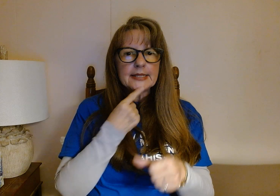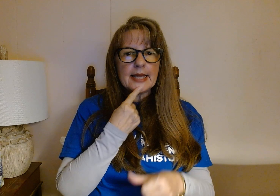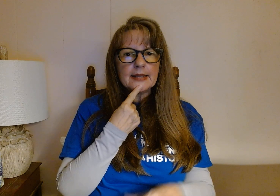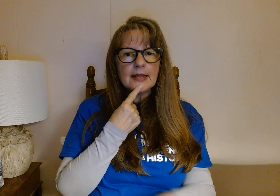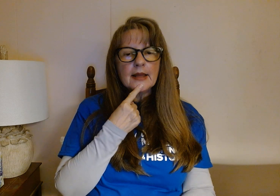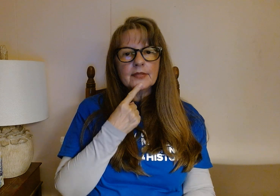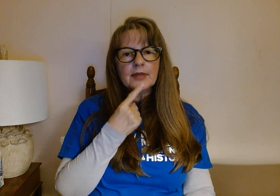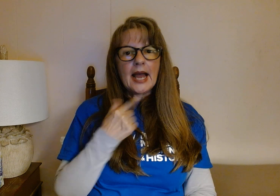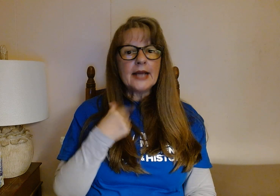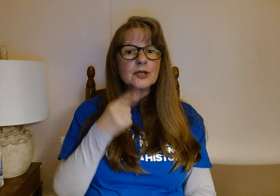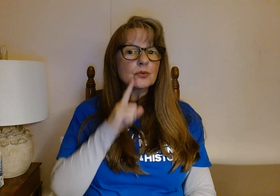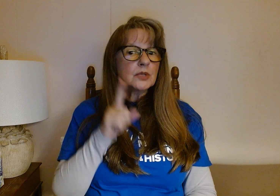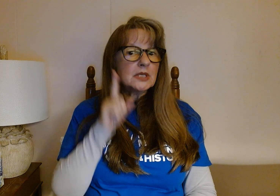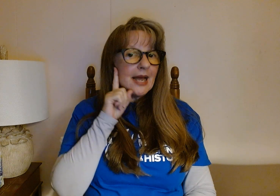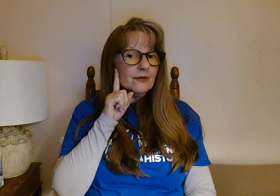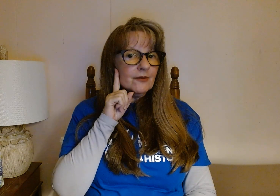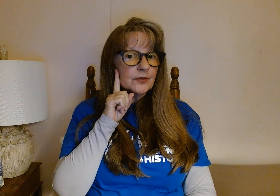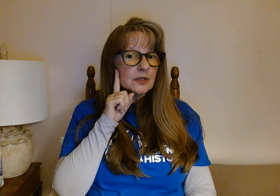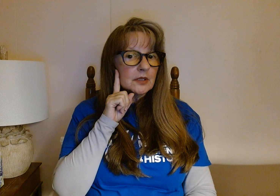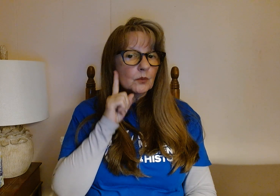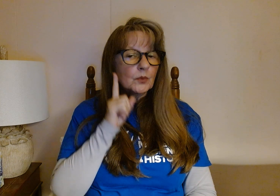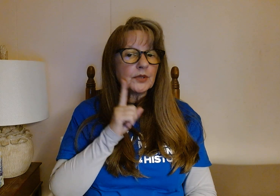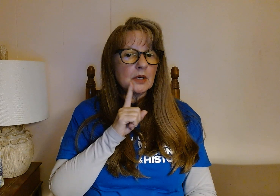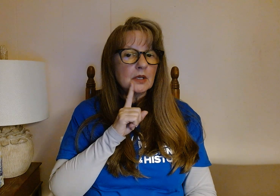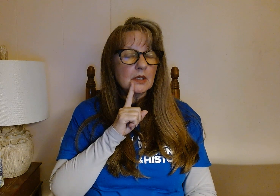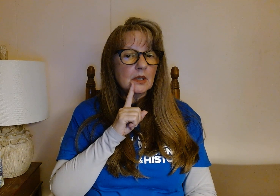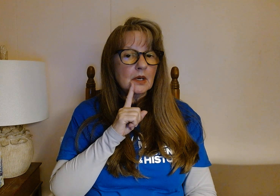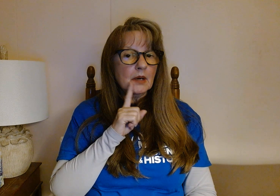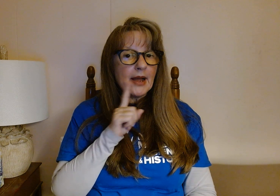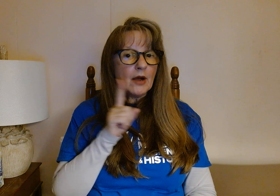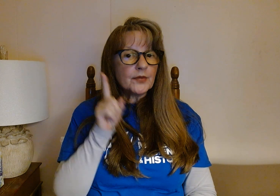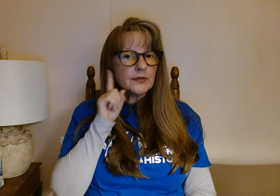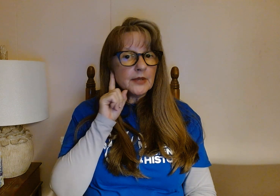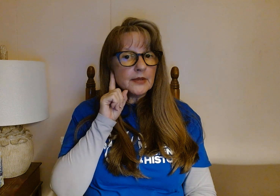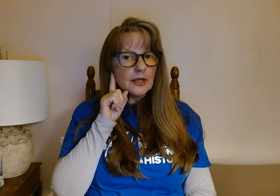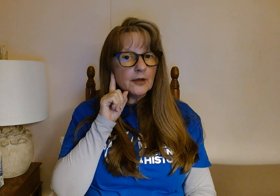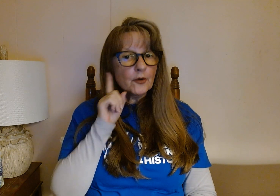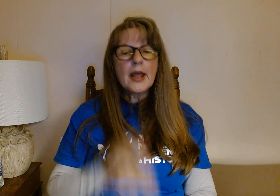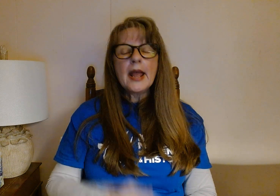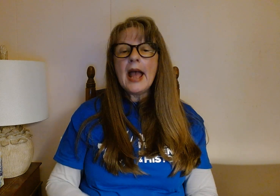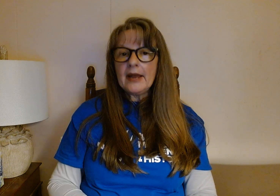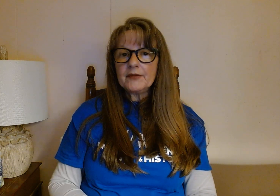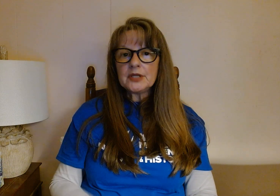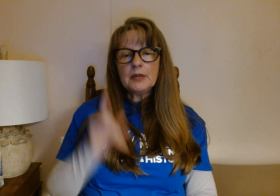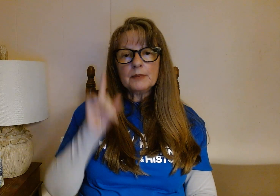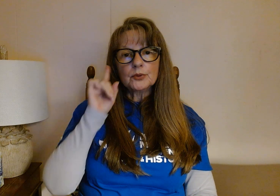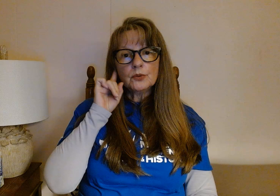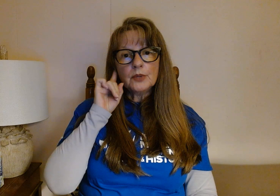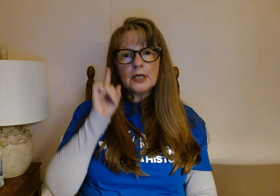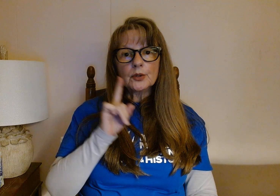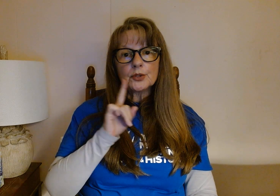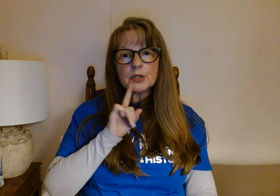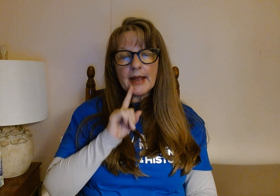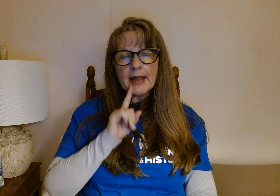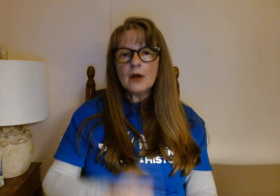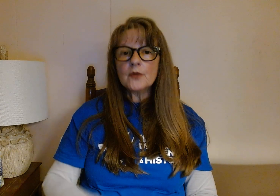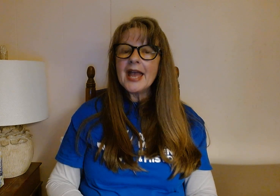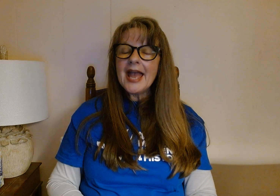said that I do deaf with the mouth and then the ear, and I've seen people do ear to the mouth, and